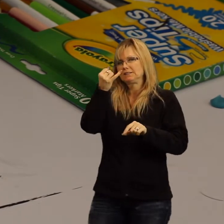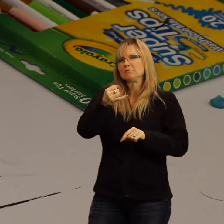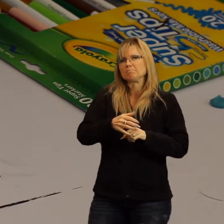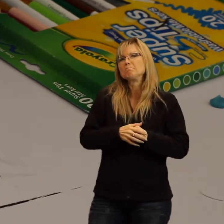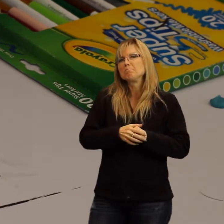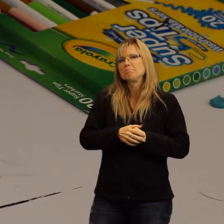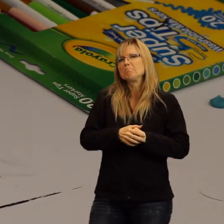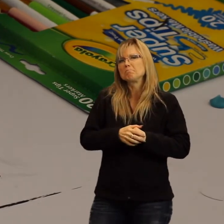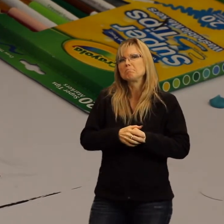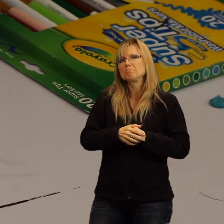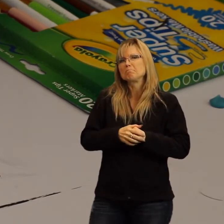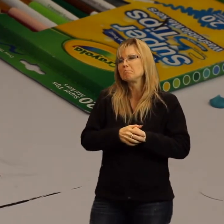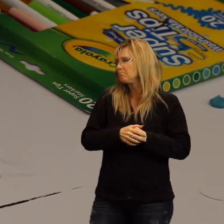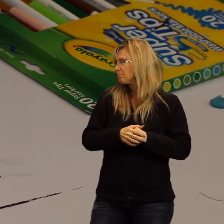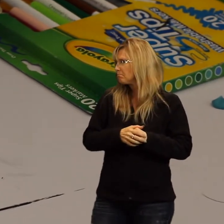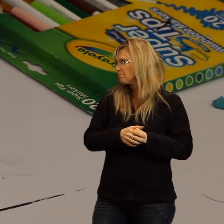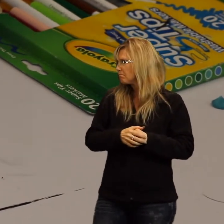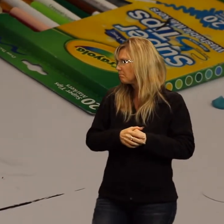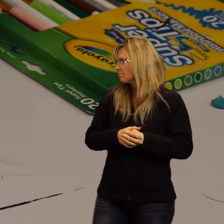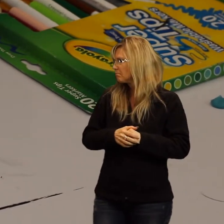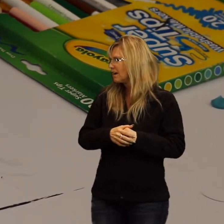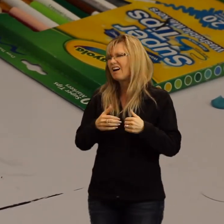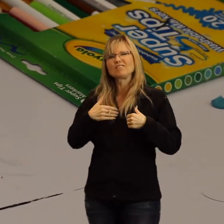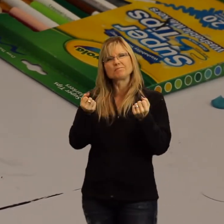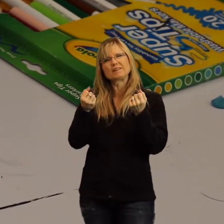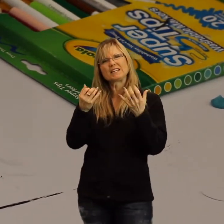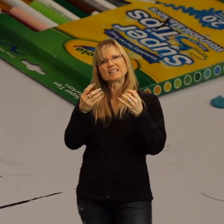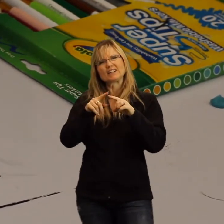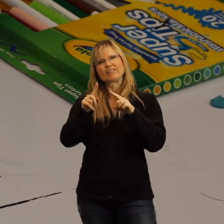Just to have lots of overlapping circles and lines.